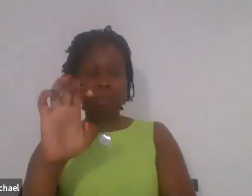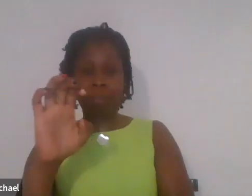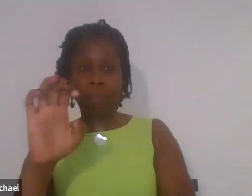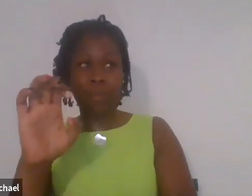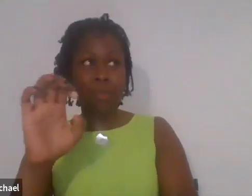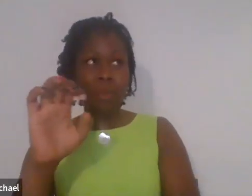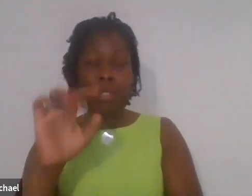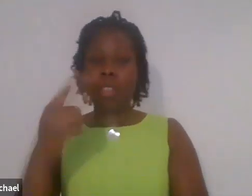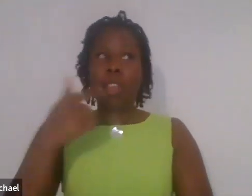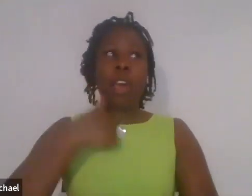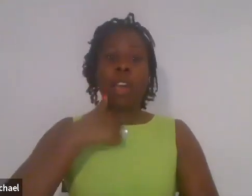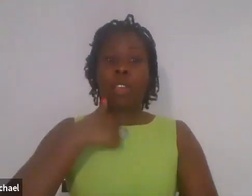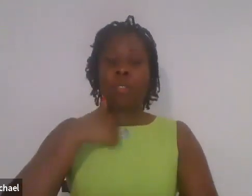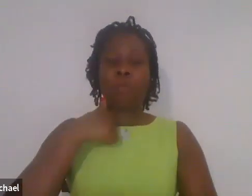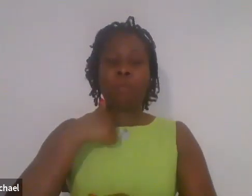Thank you so much.